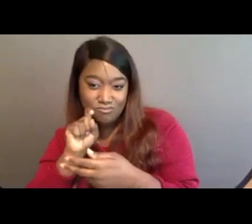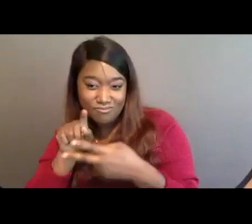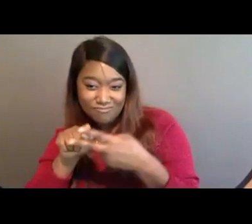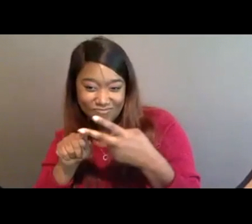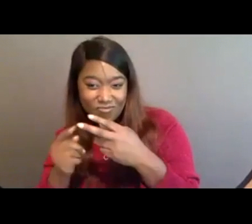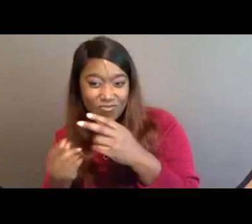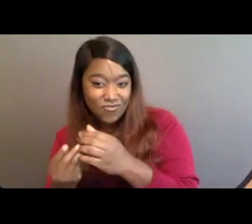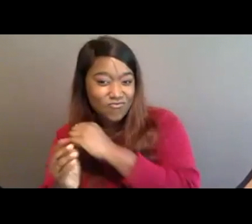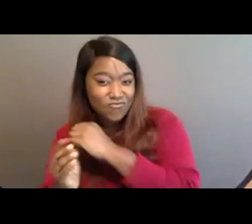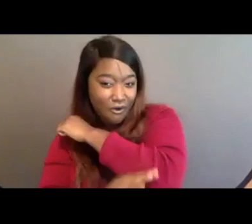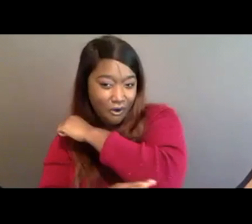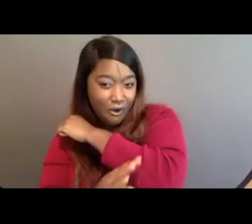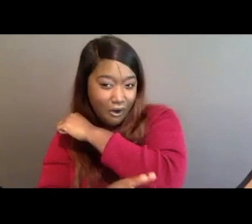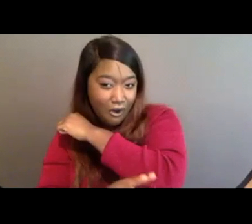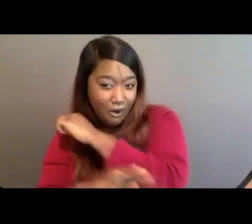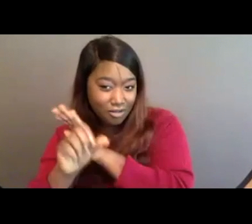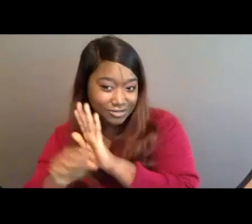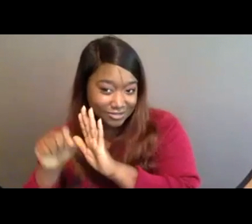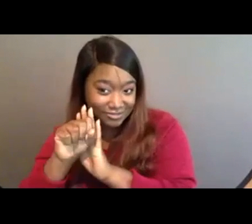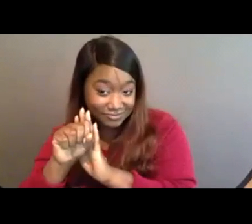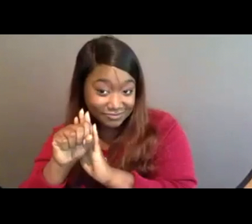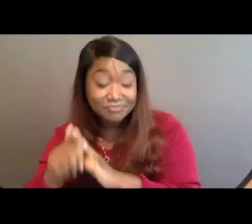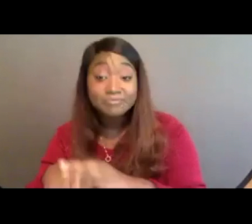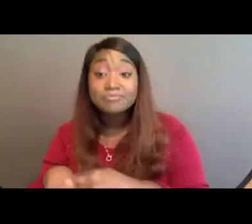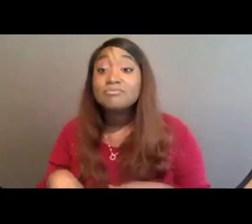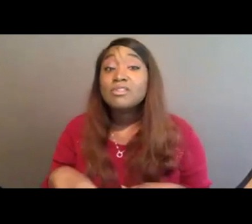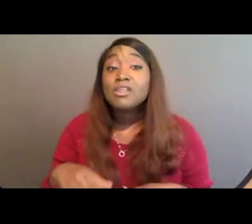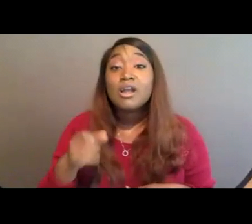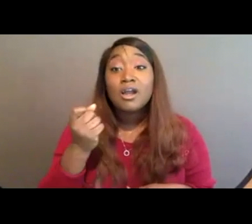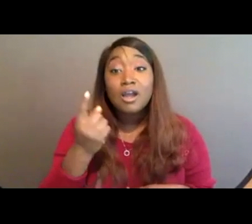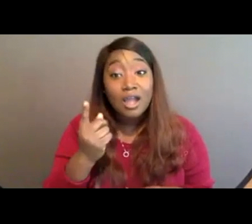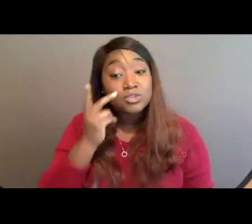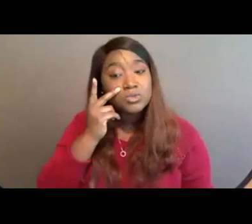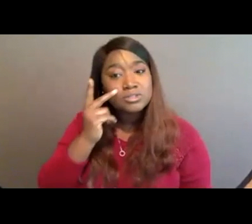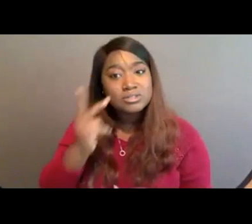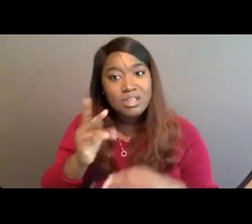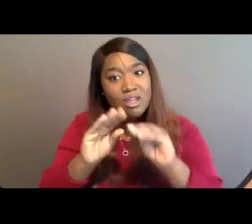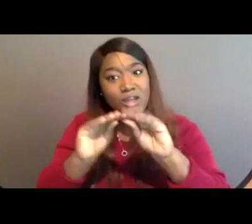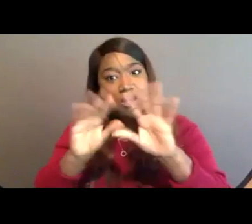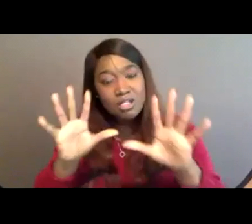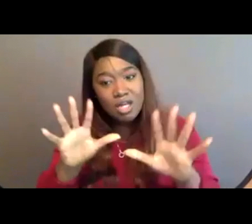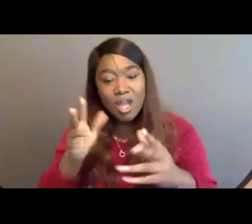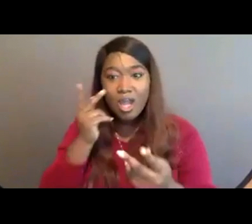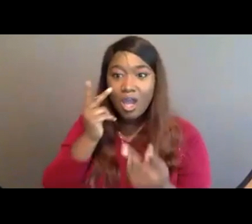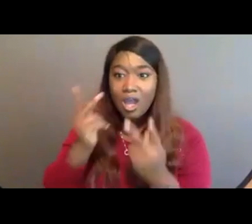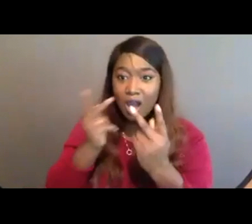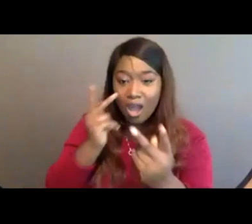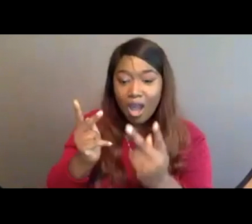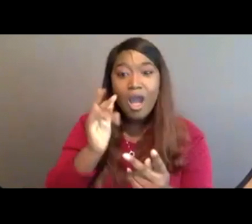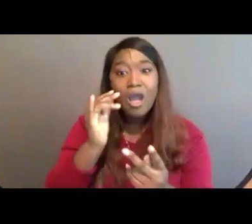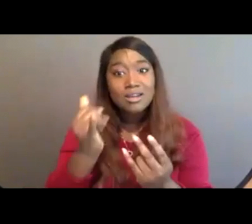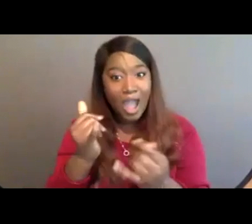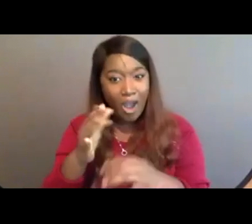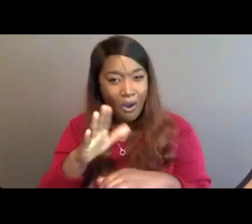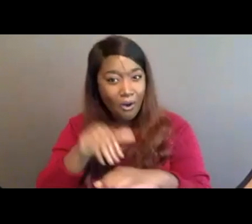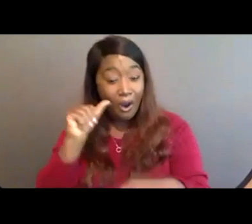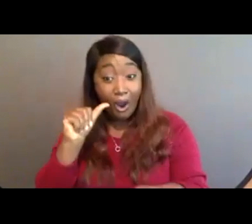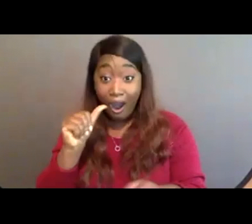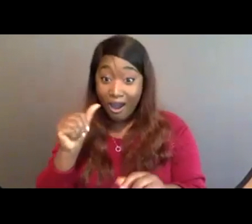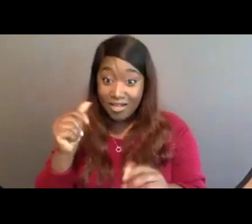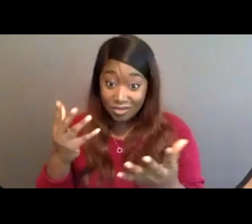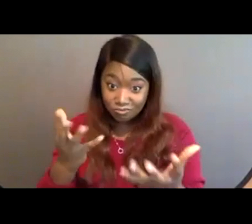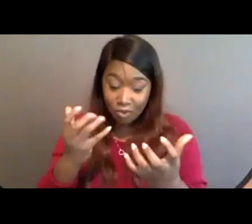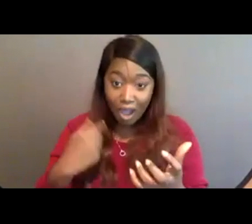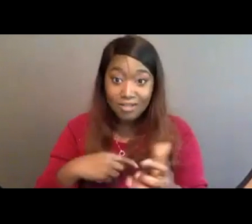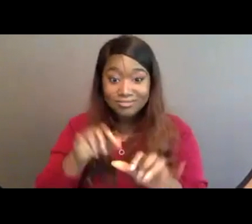season of fall. We can see that we were called to actually stay indoors